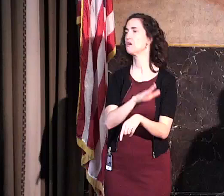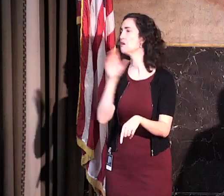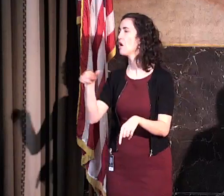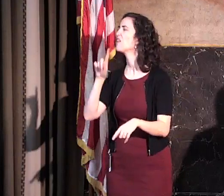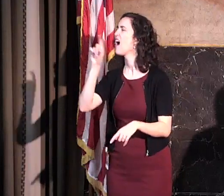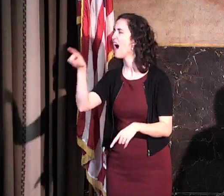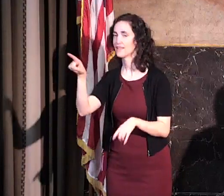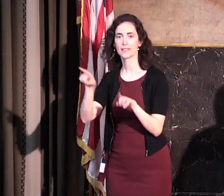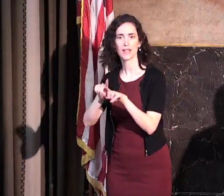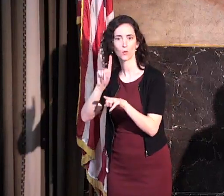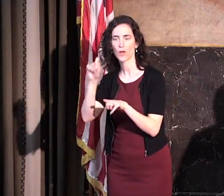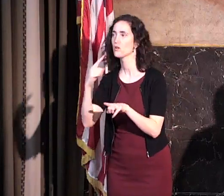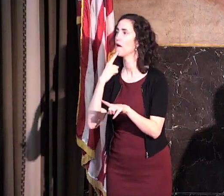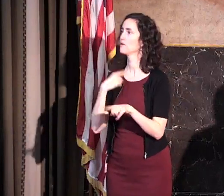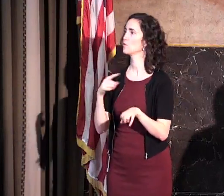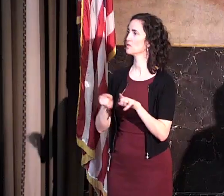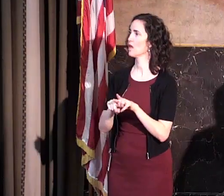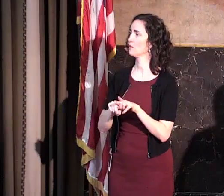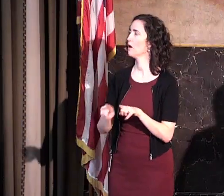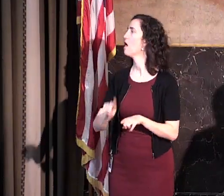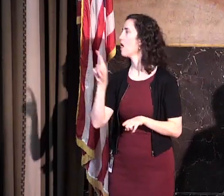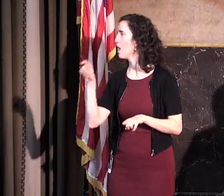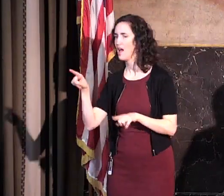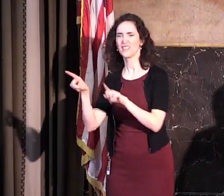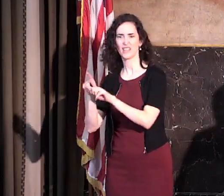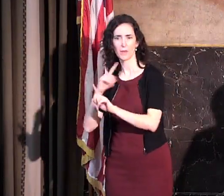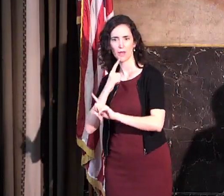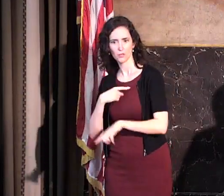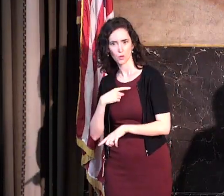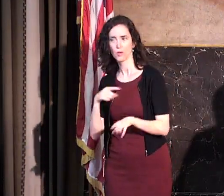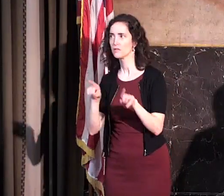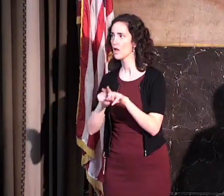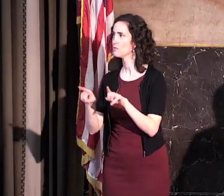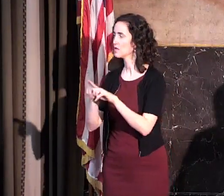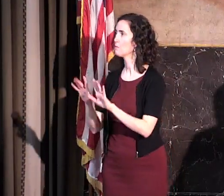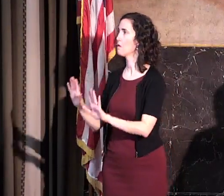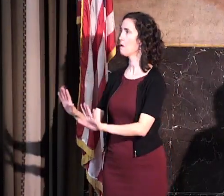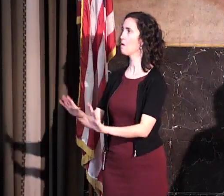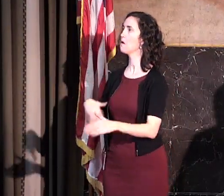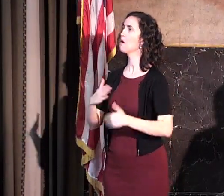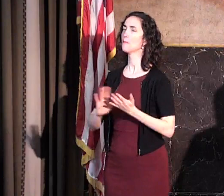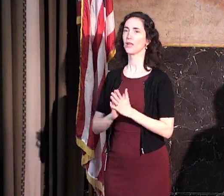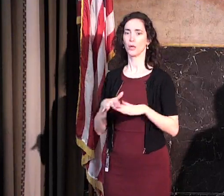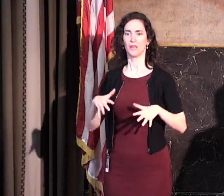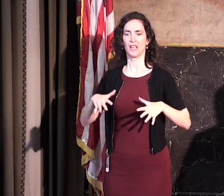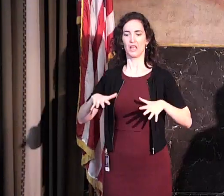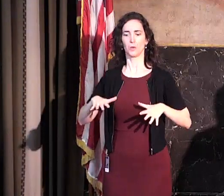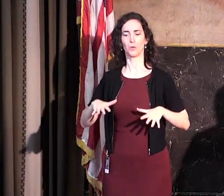By then, I was more comfortable with taking the vaccination.